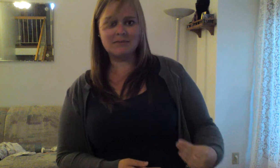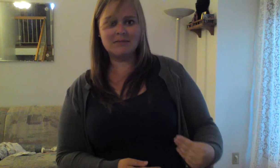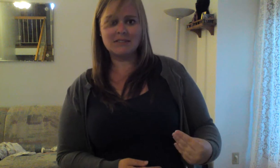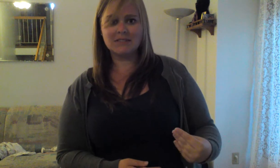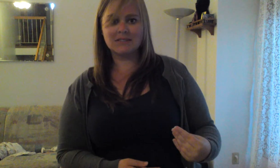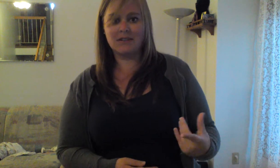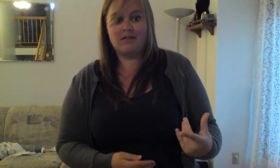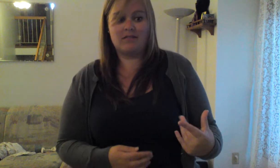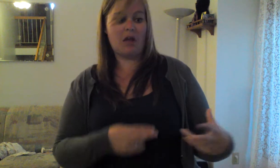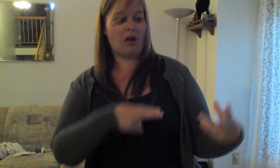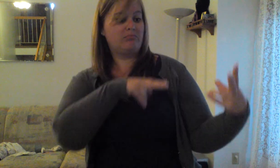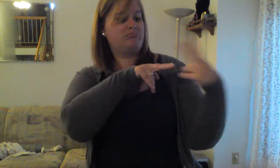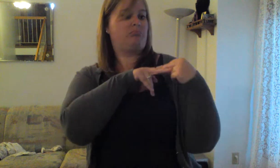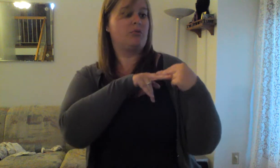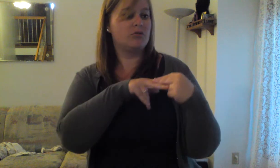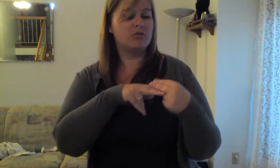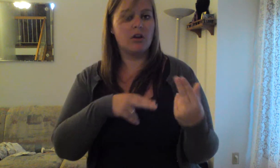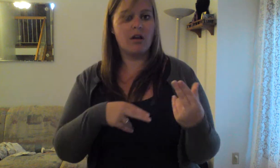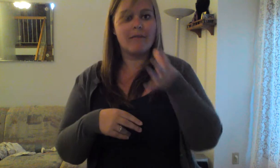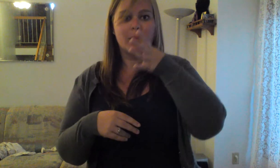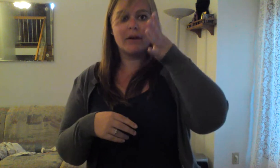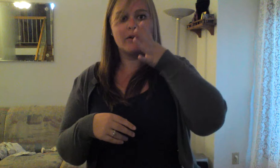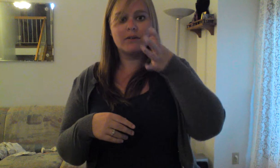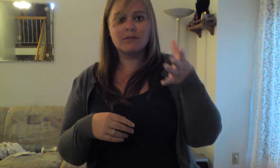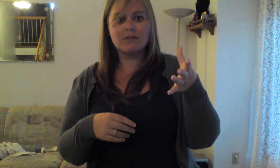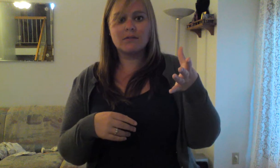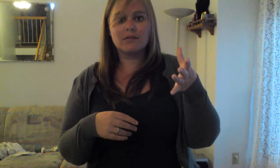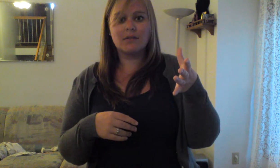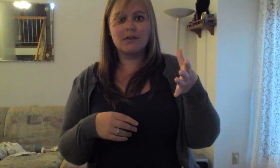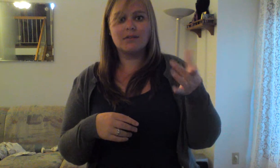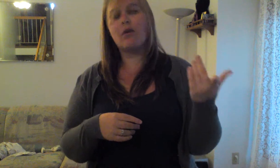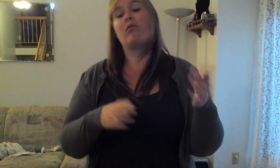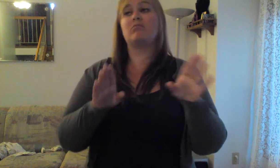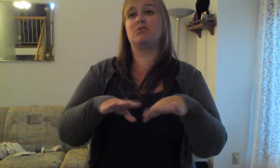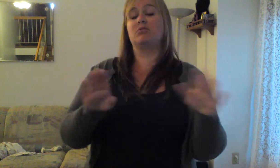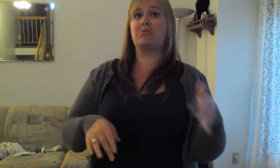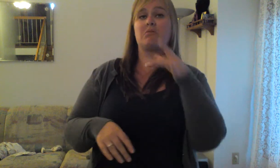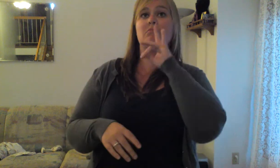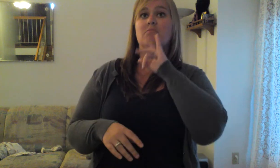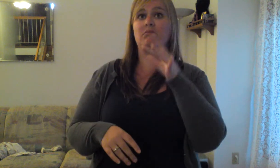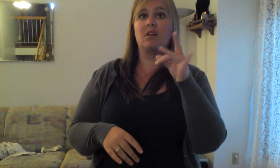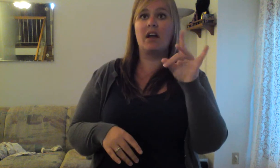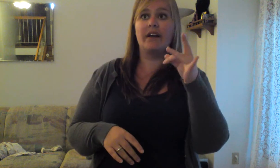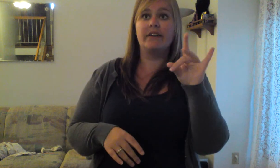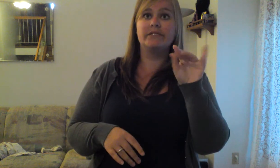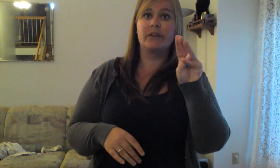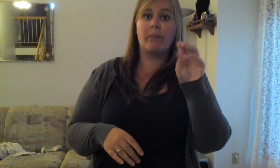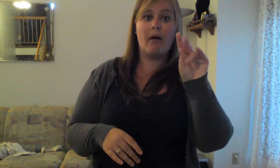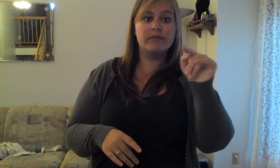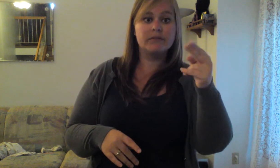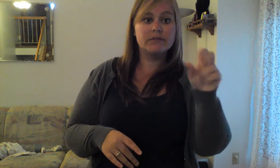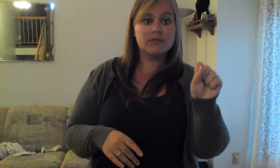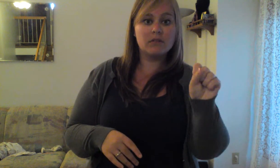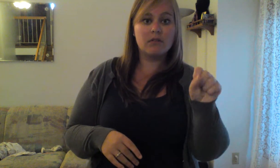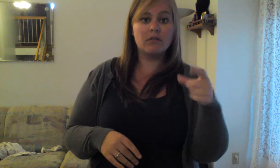off of the host, right? So according to your logic, I guess the children could be like 18 months outside of the womb. That child is still leeching off the